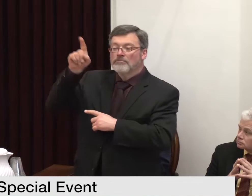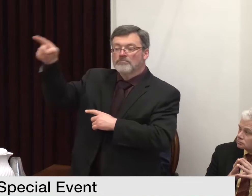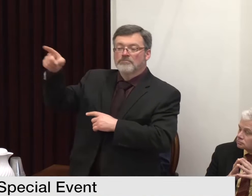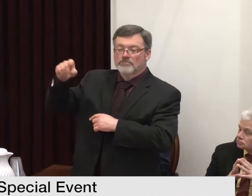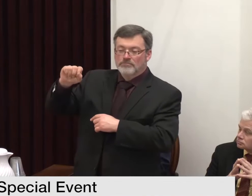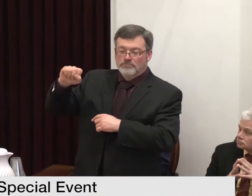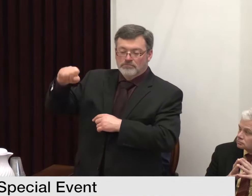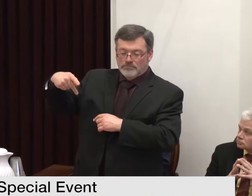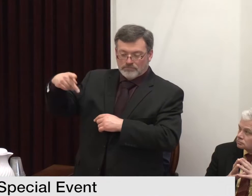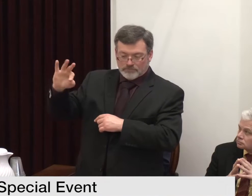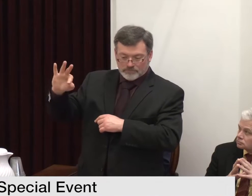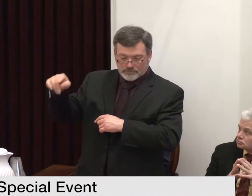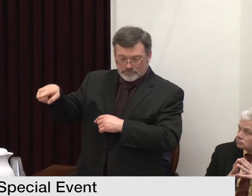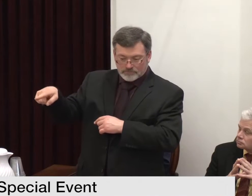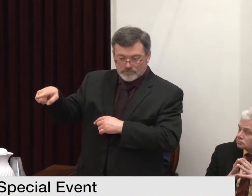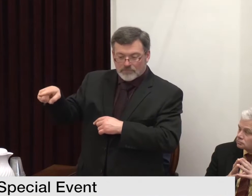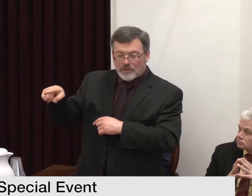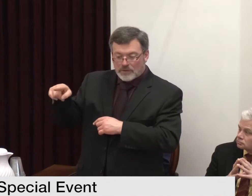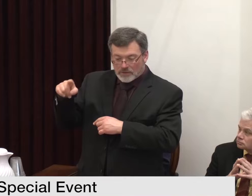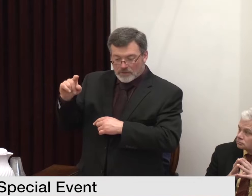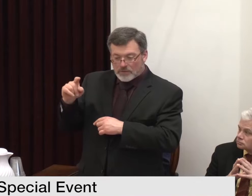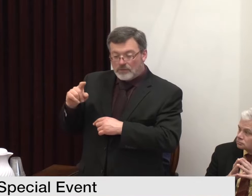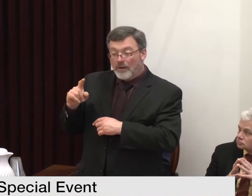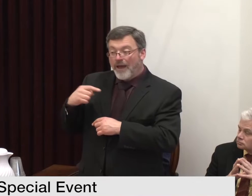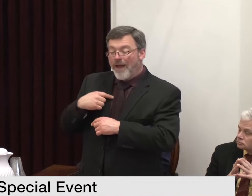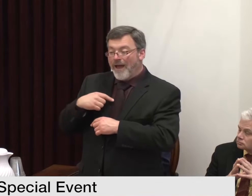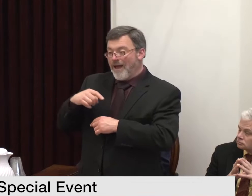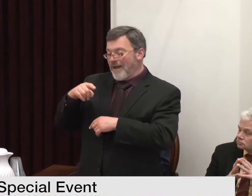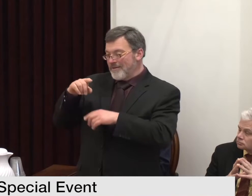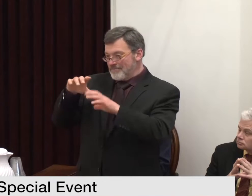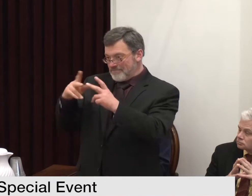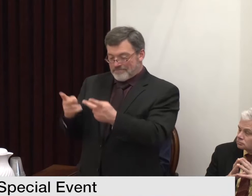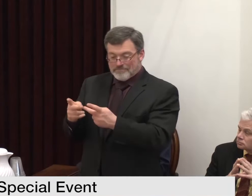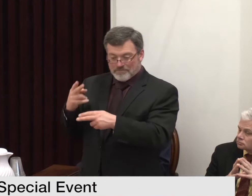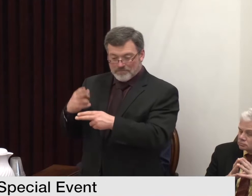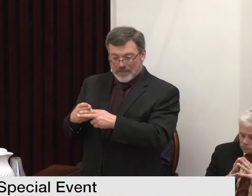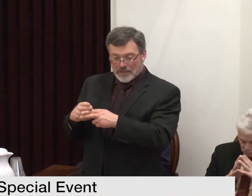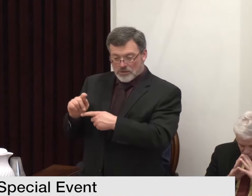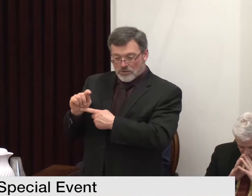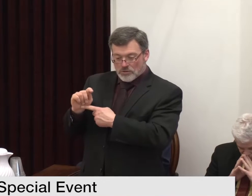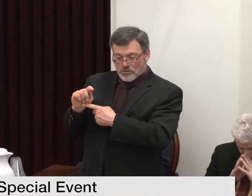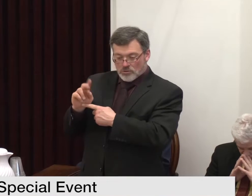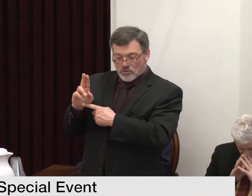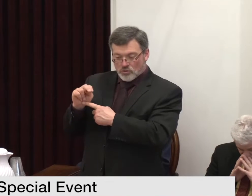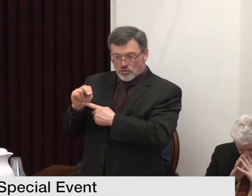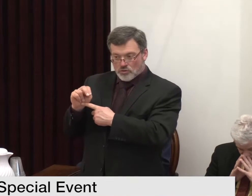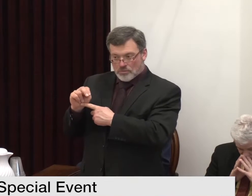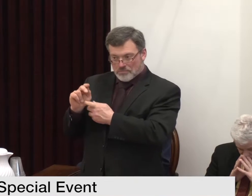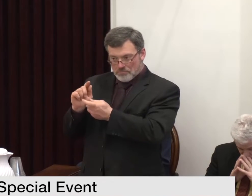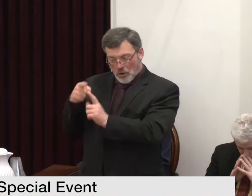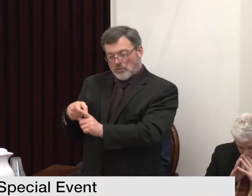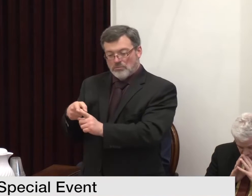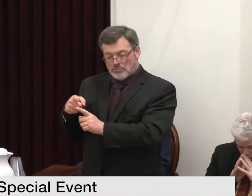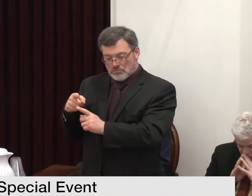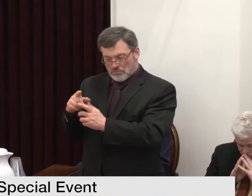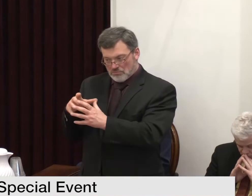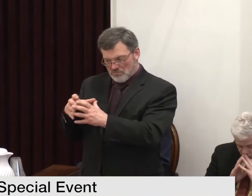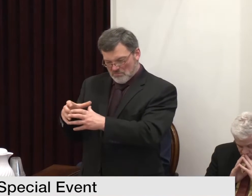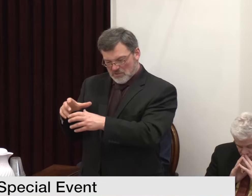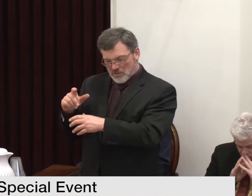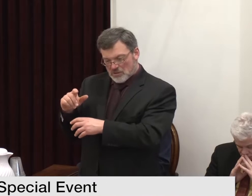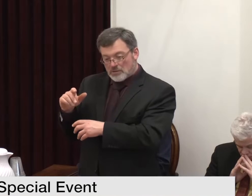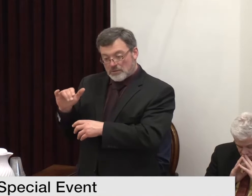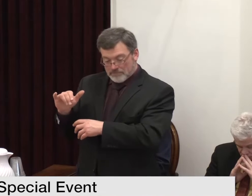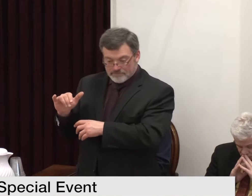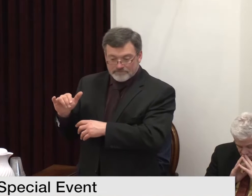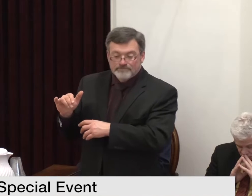Recovery Center and the fire department are working together for the first time. And in Bennington, they